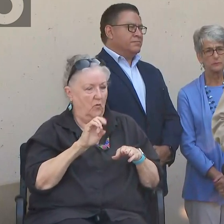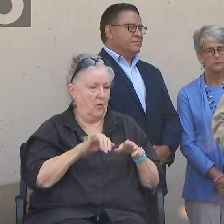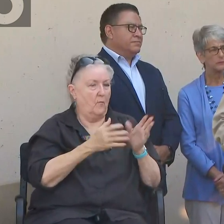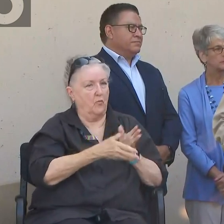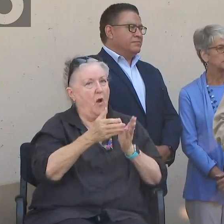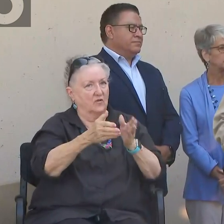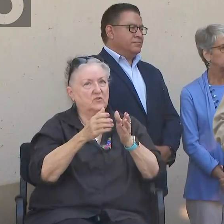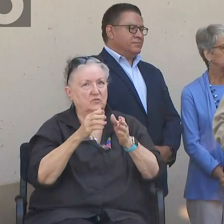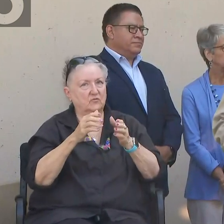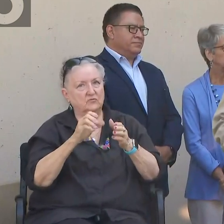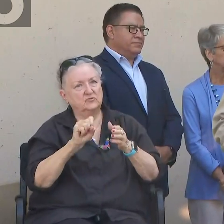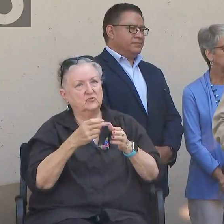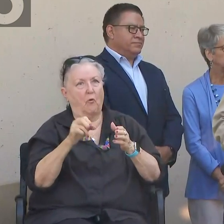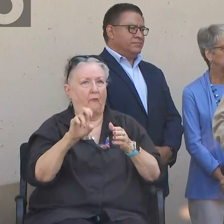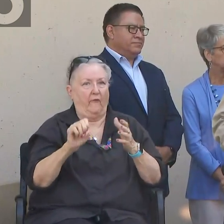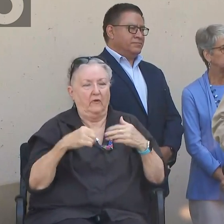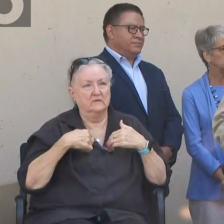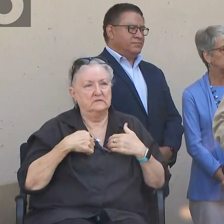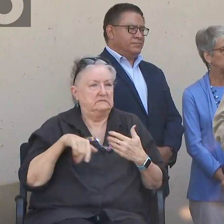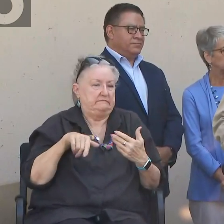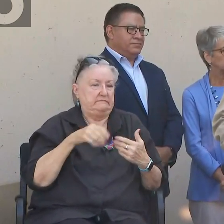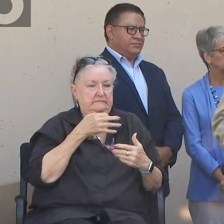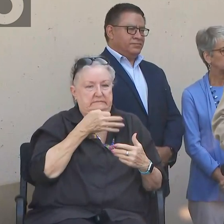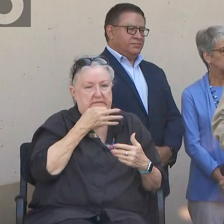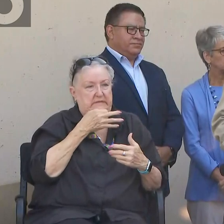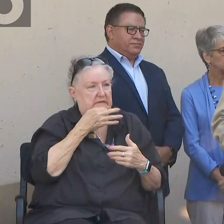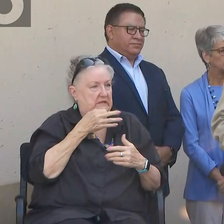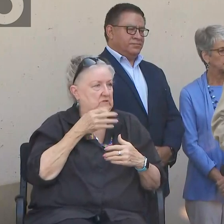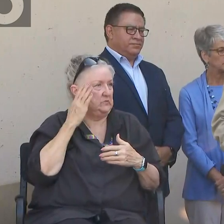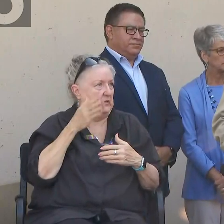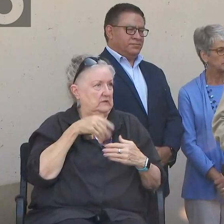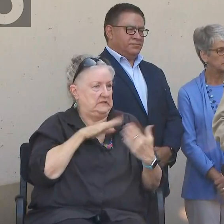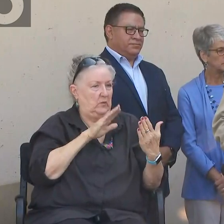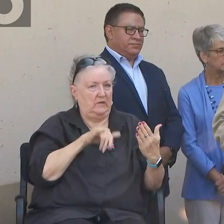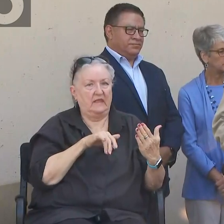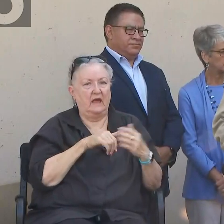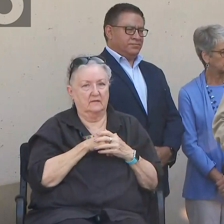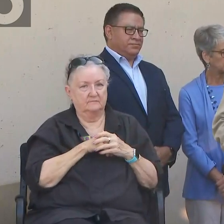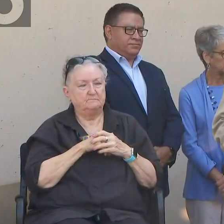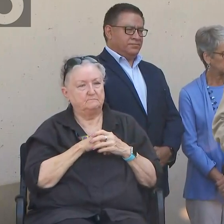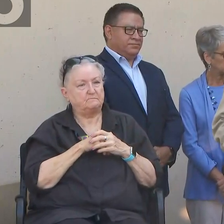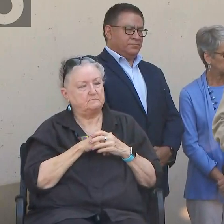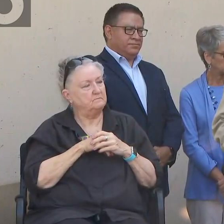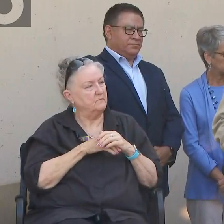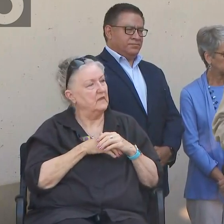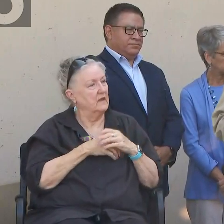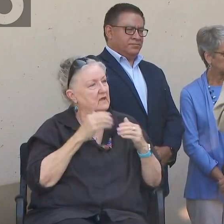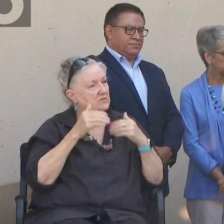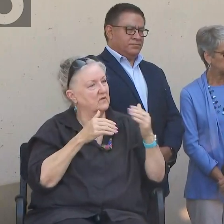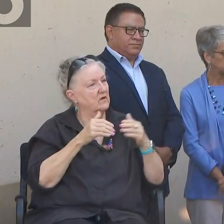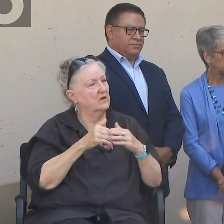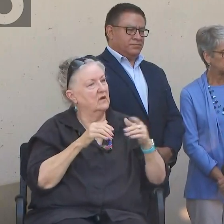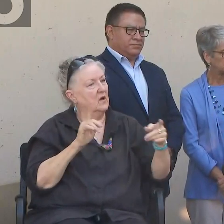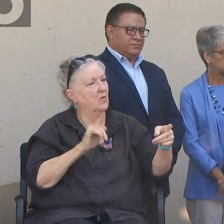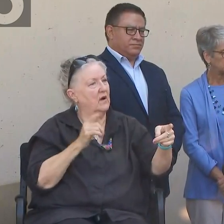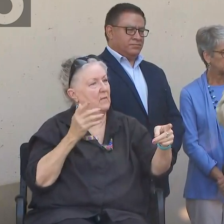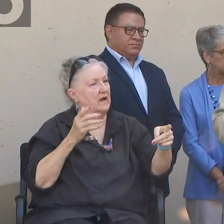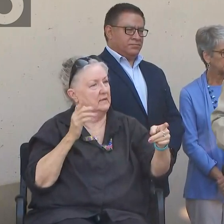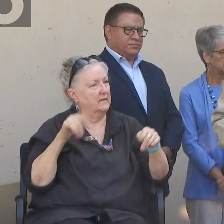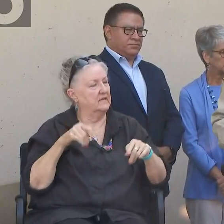onto shore. So that'll be something that the experts will be dealing with and making recommendations for as we go forward.